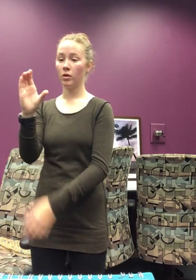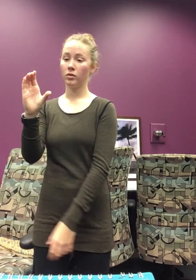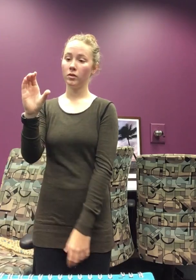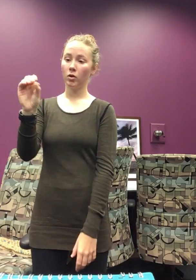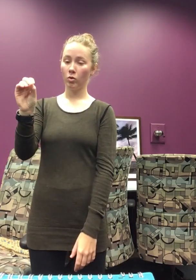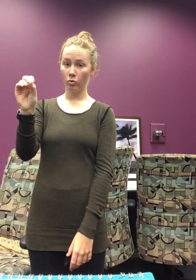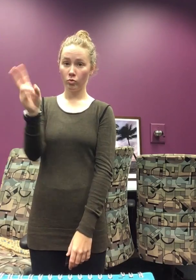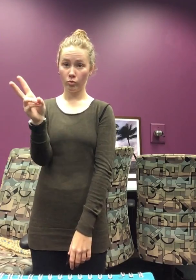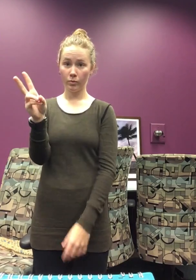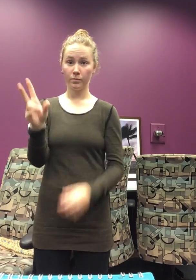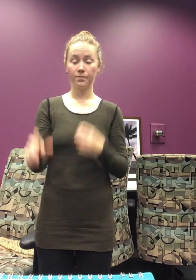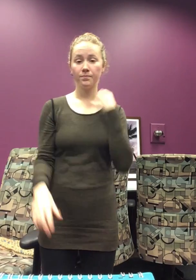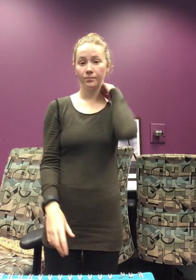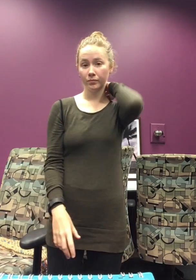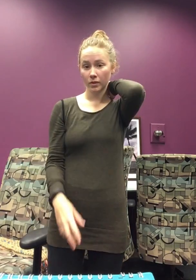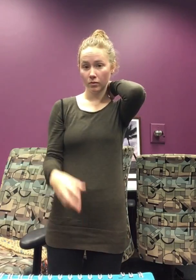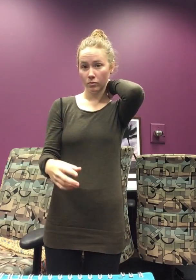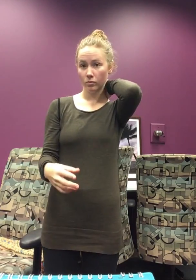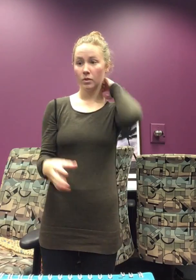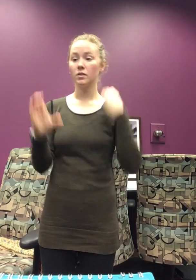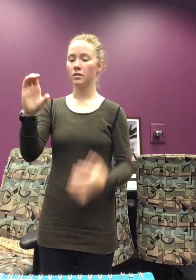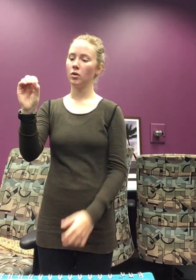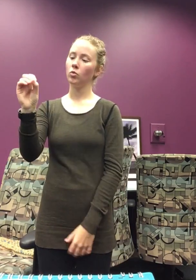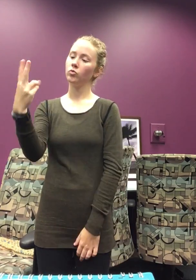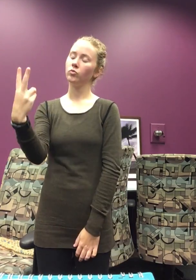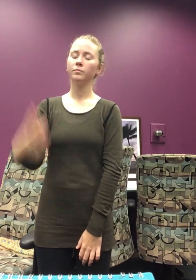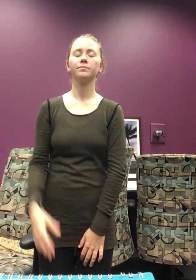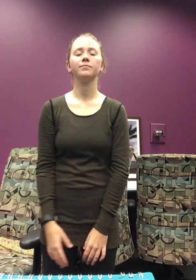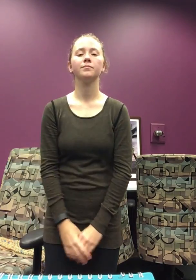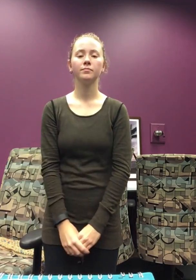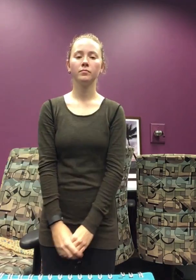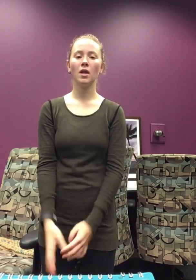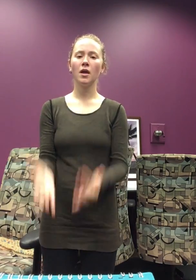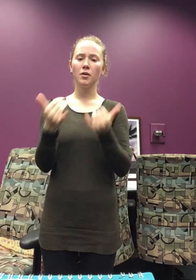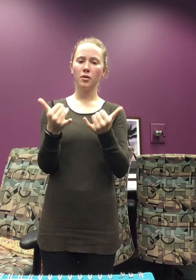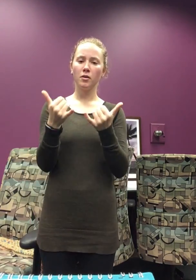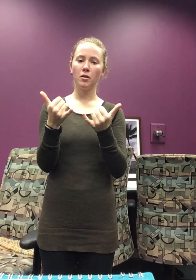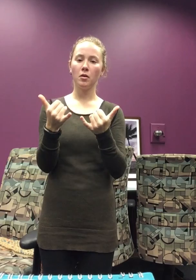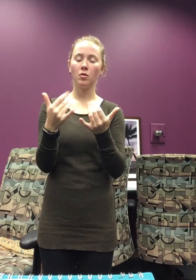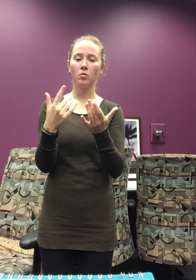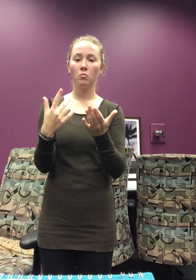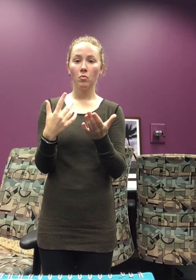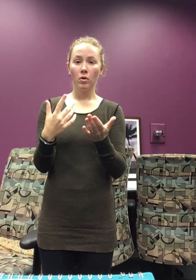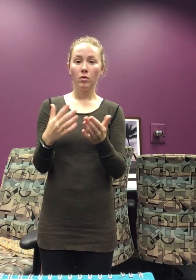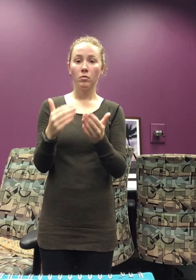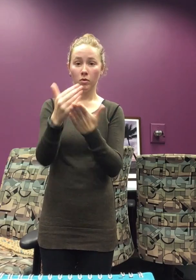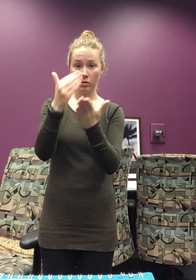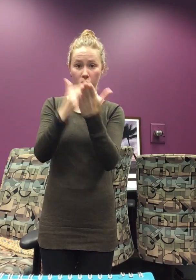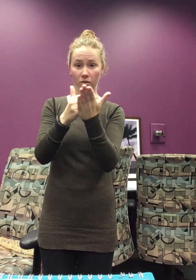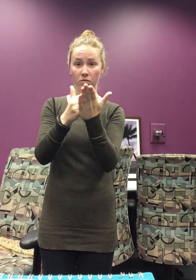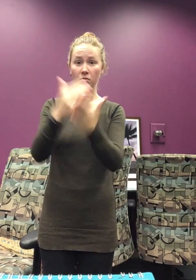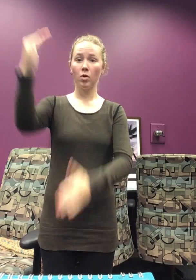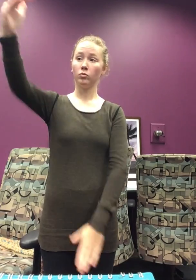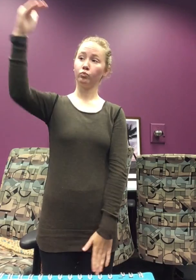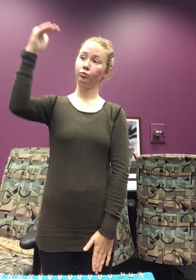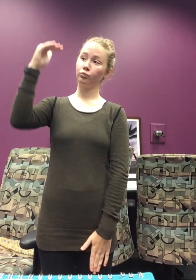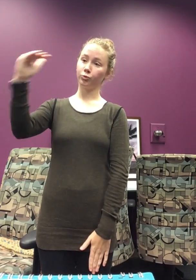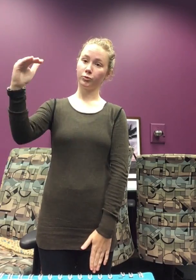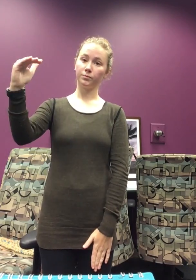right? Now we're going to go on to another lesson. So put your things away and get ready. We'll